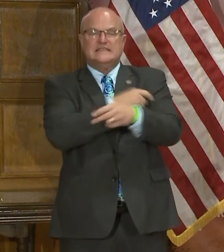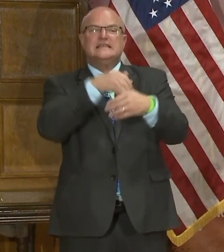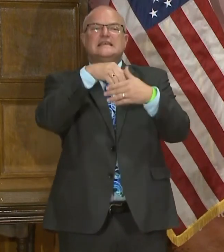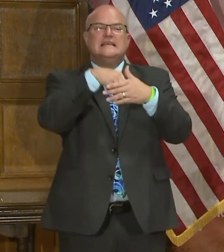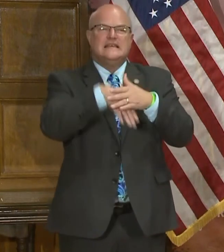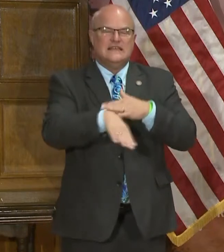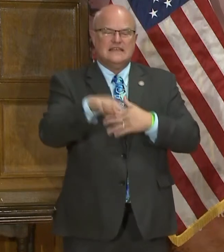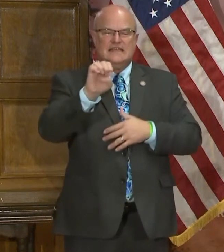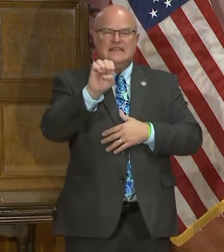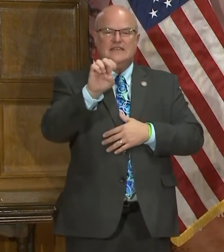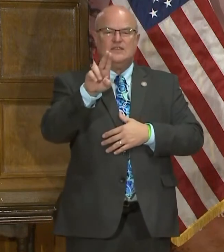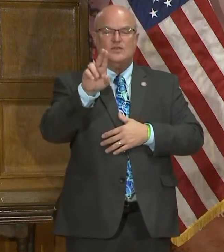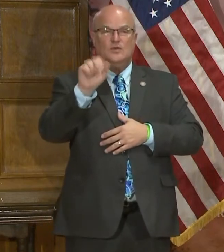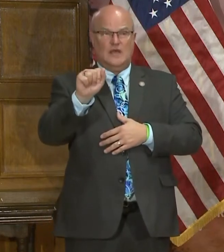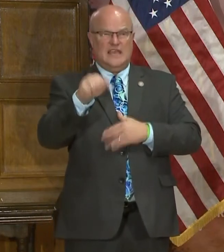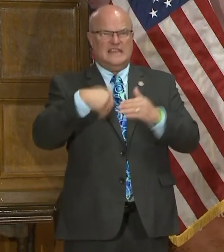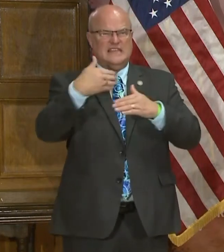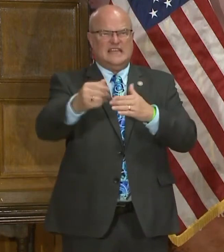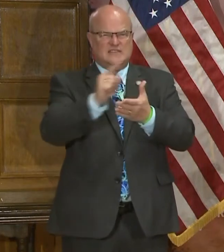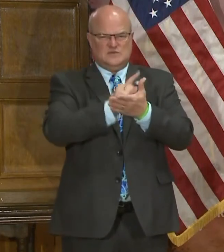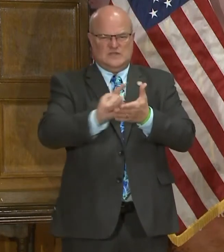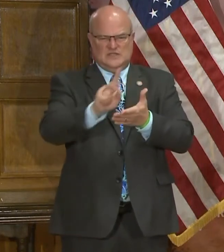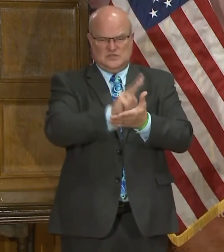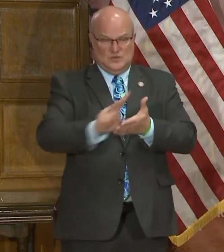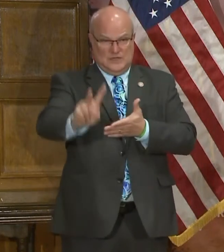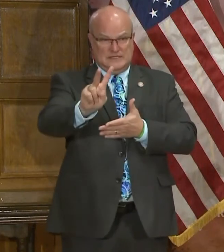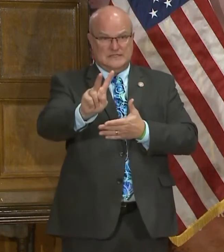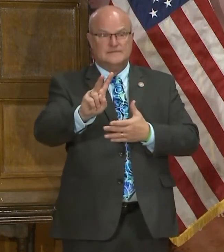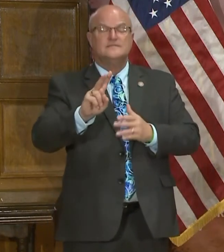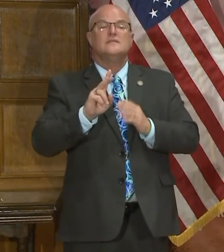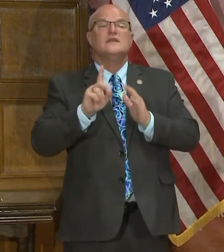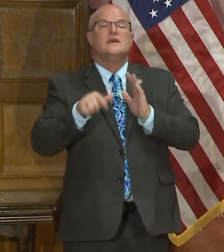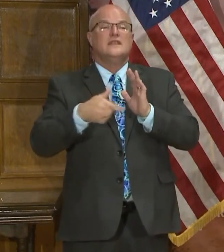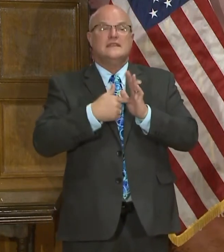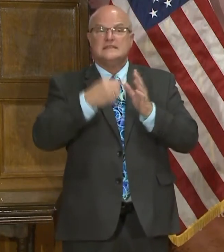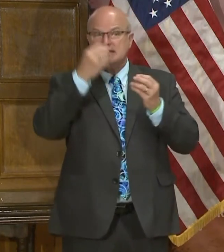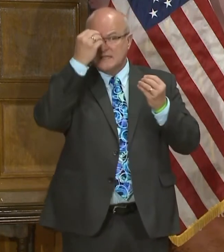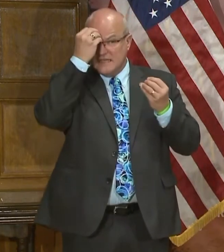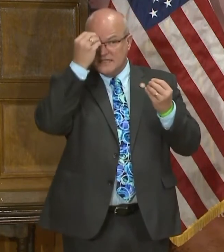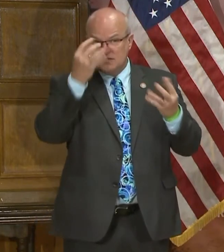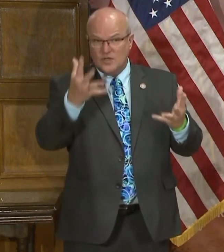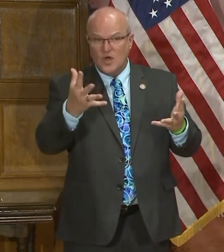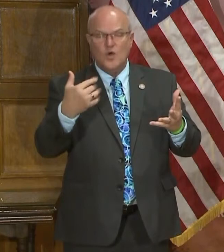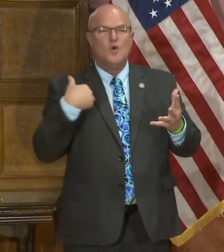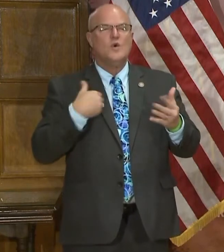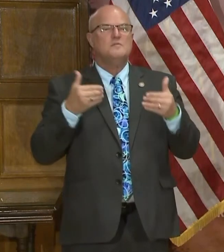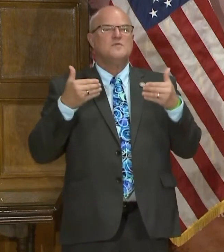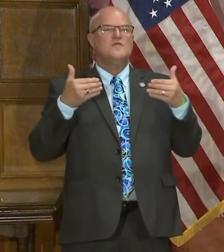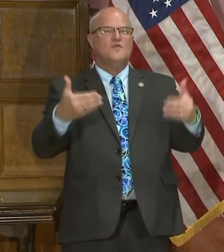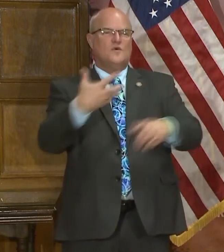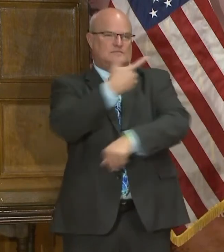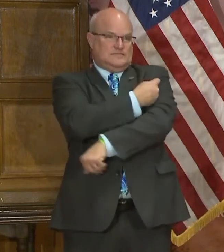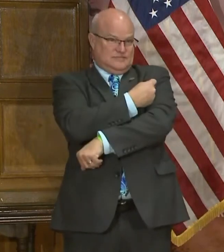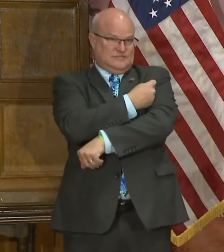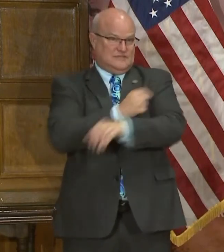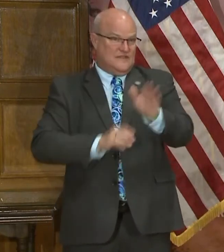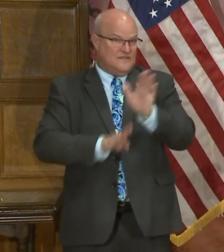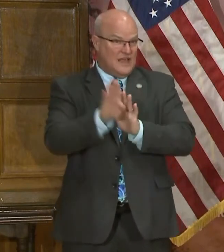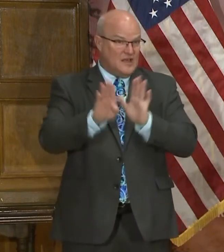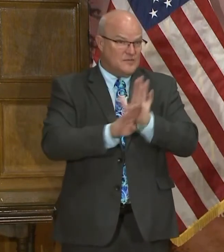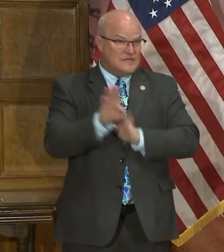into the EUA phase in the next week or two. So this is to let you know that we are moving forward on vaccine development